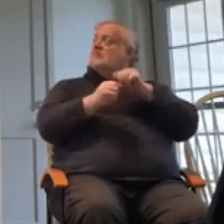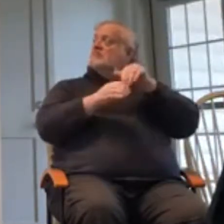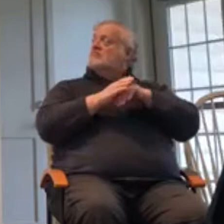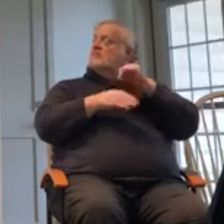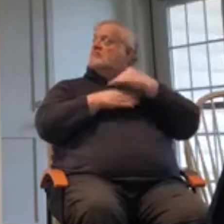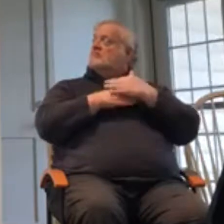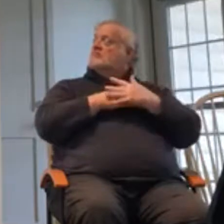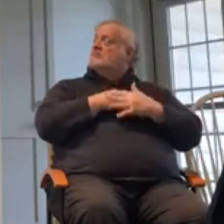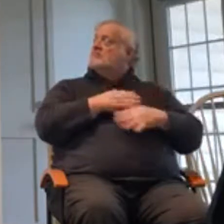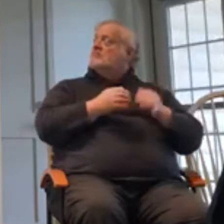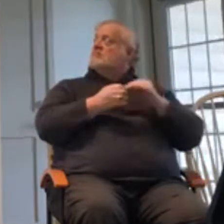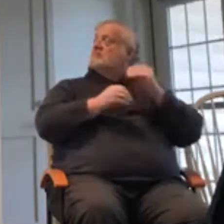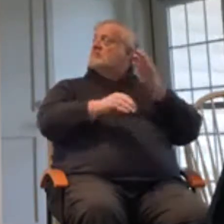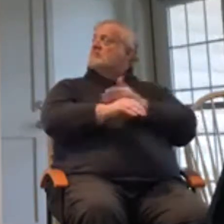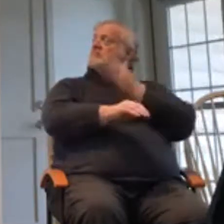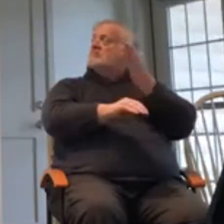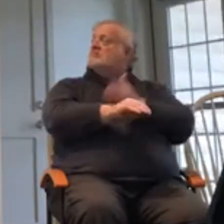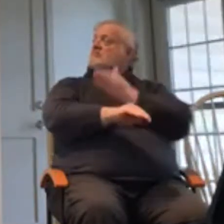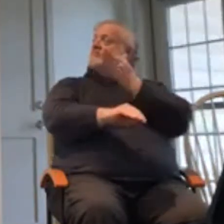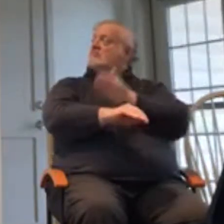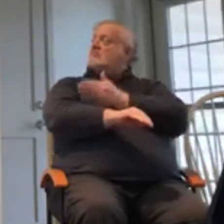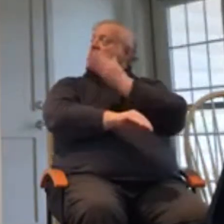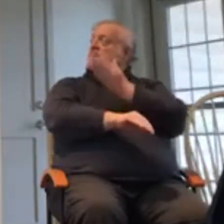saved, washed in the blood.